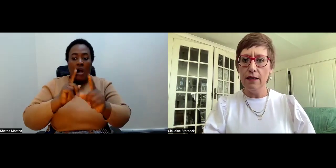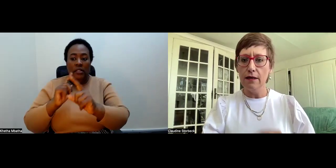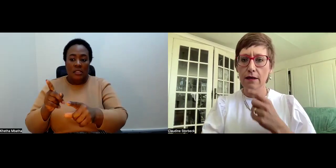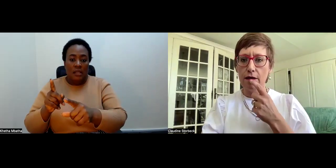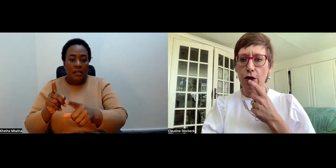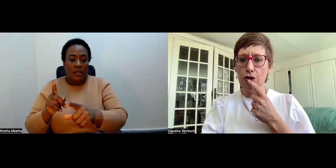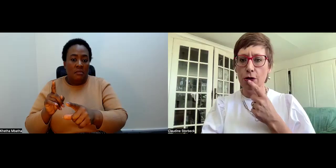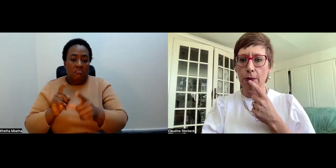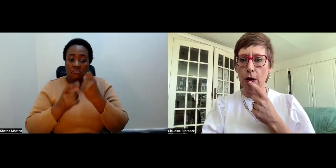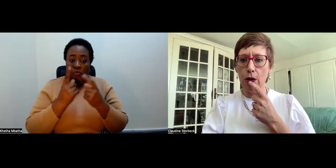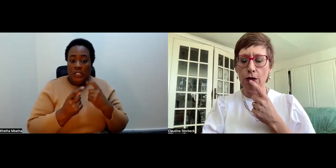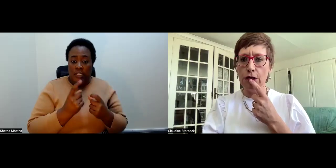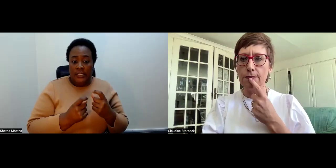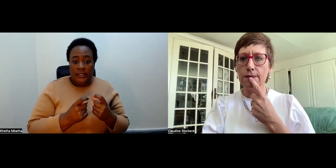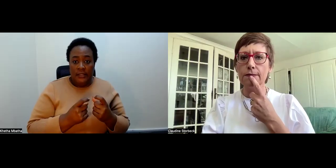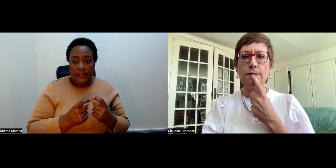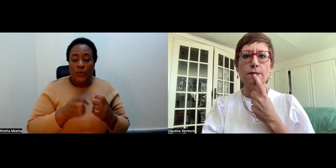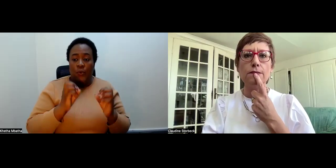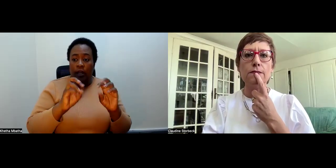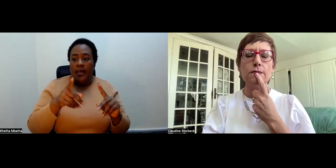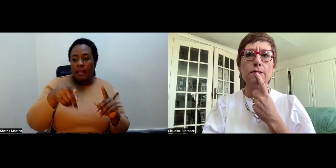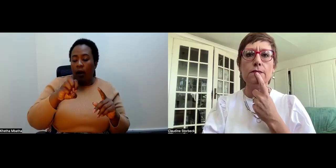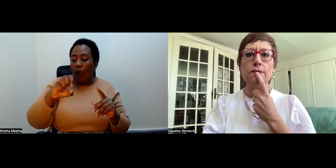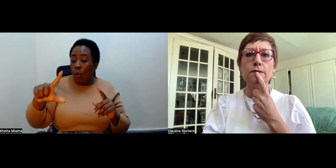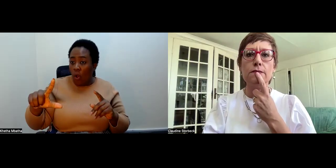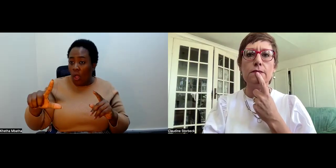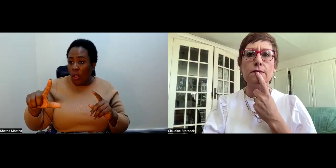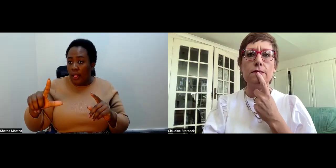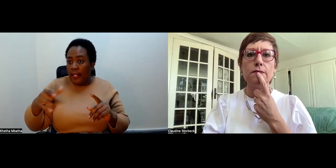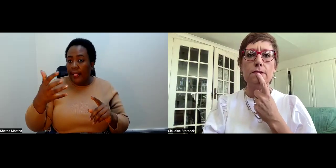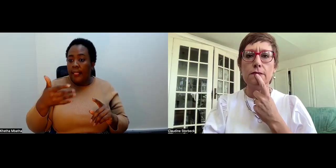Let me go to the polls.